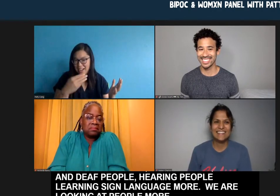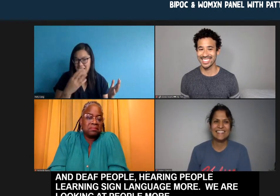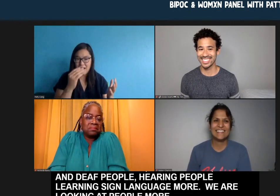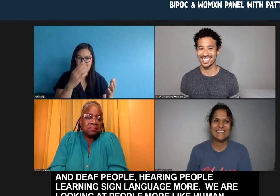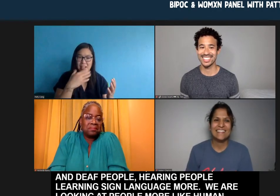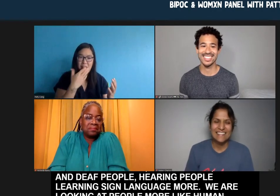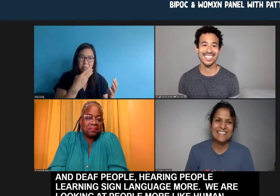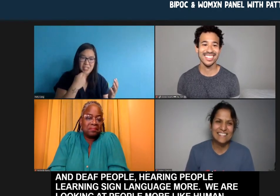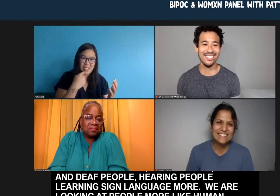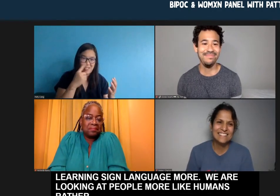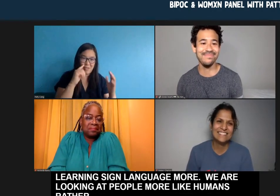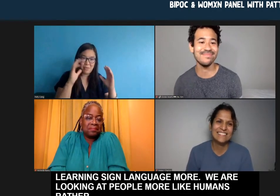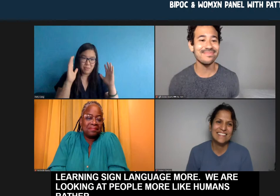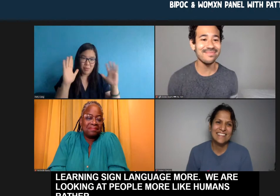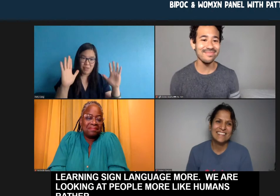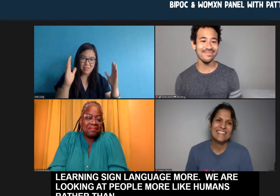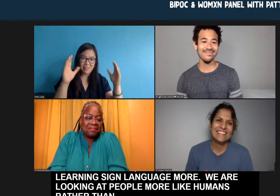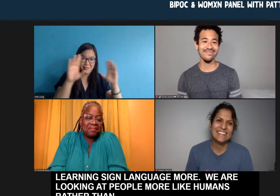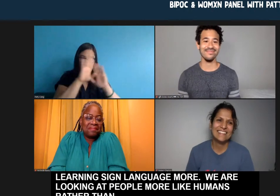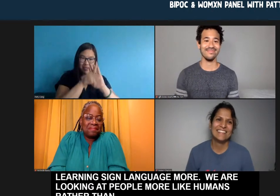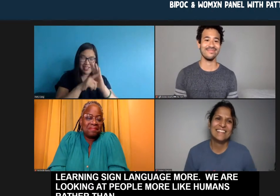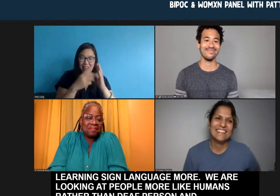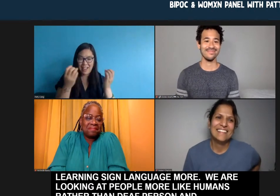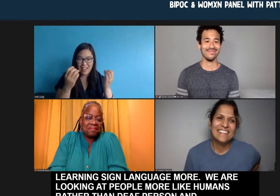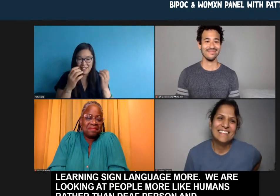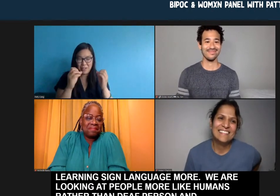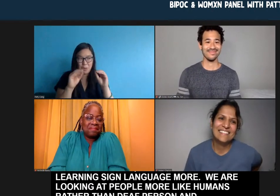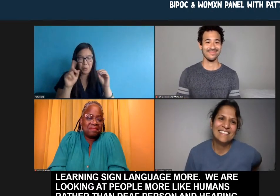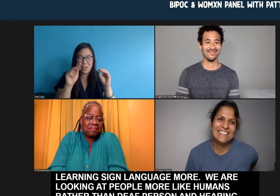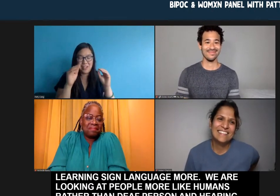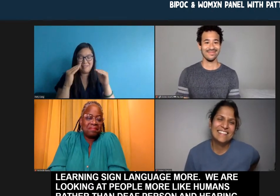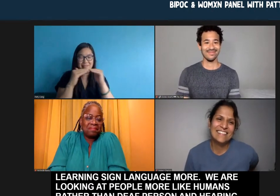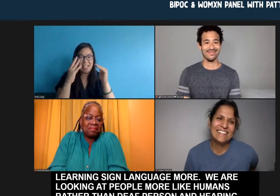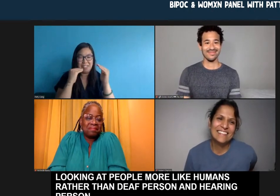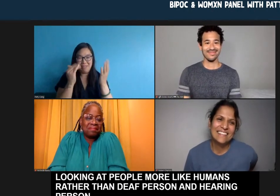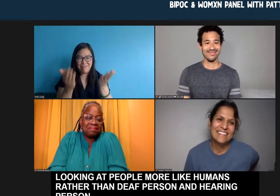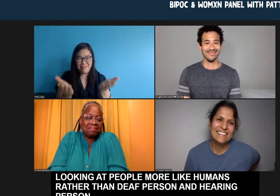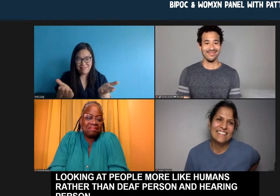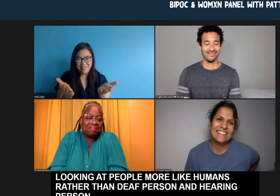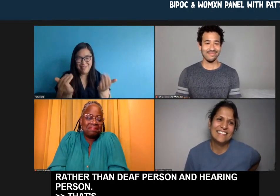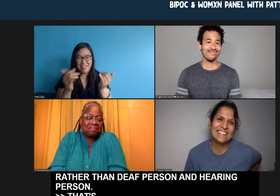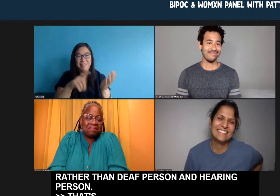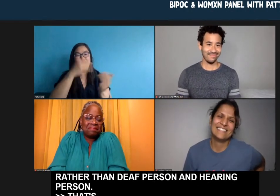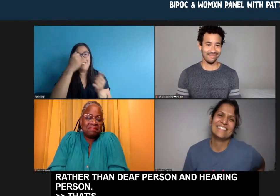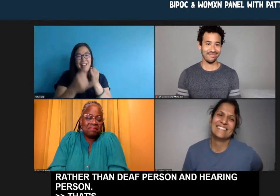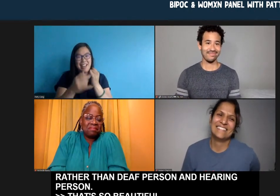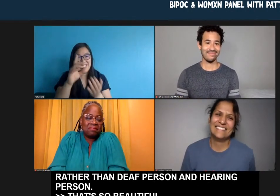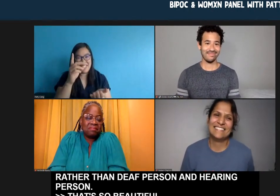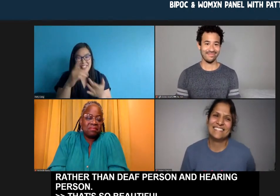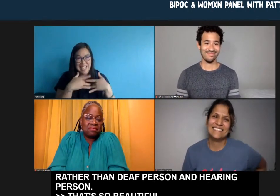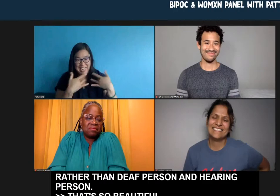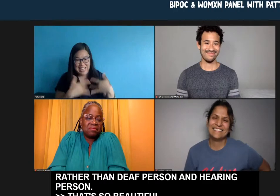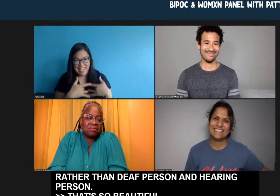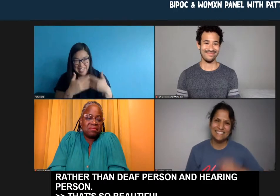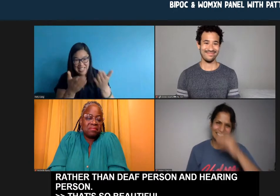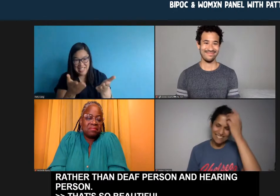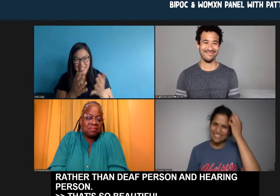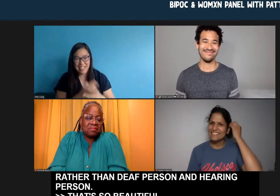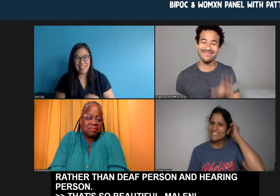Wow, that's so beautiful, Melanie. Thank you so much. That was an amazing introduction. And again, just your level of experience. And then last but not least,